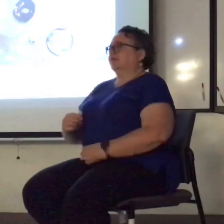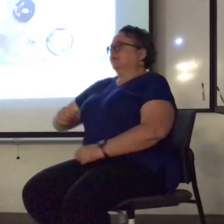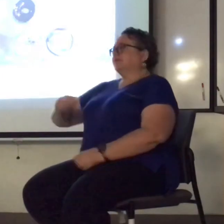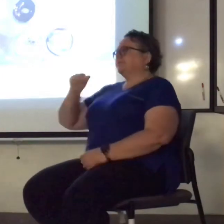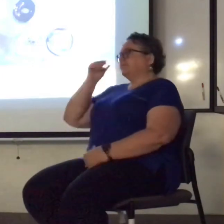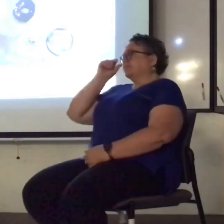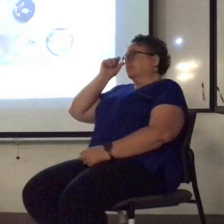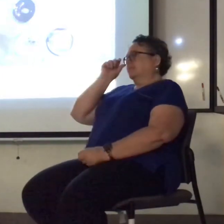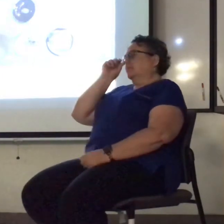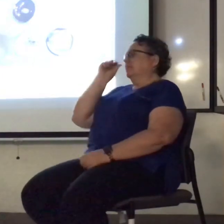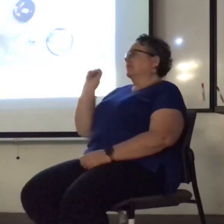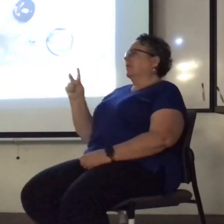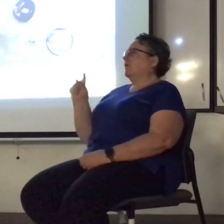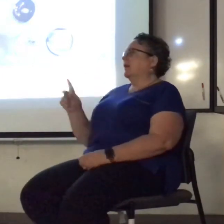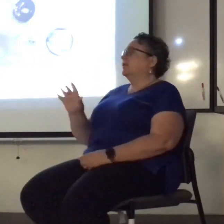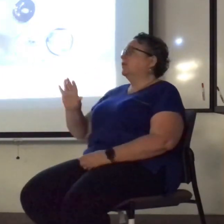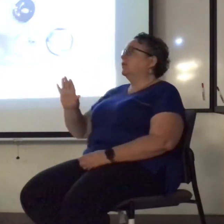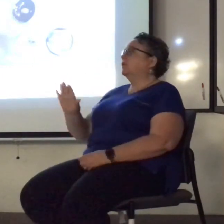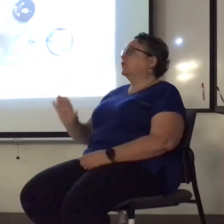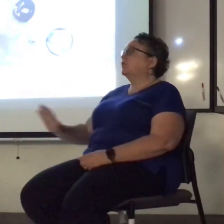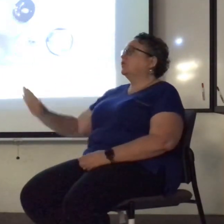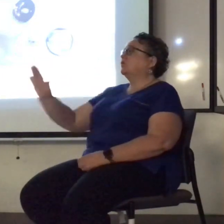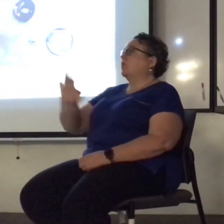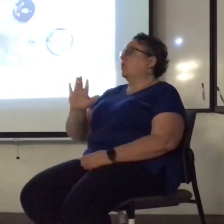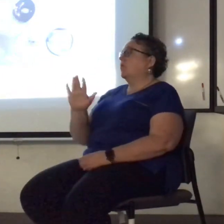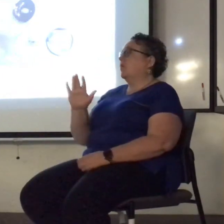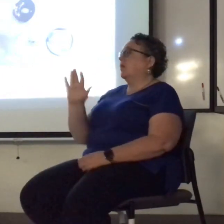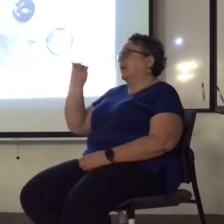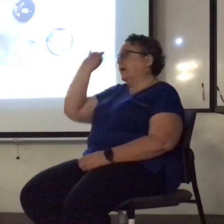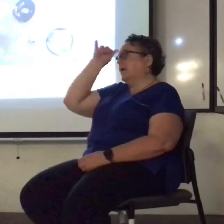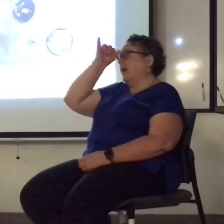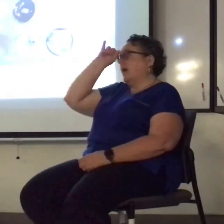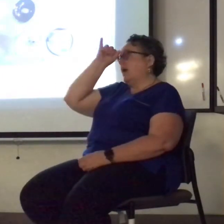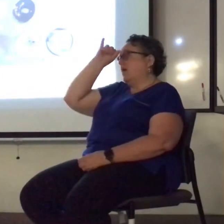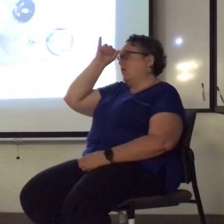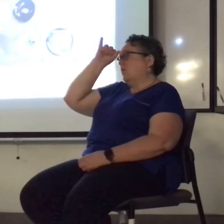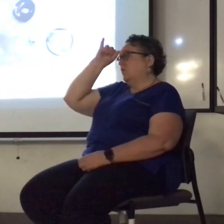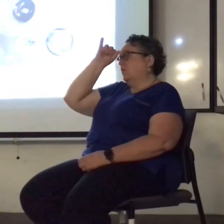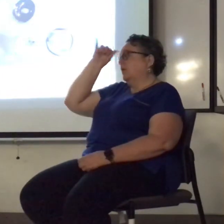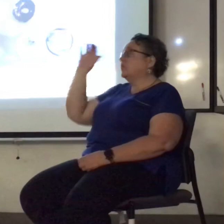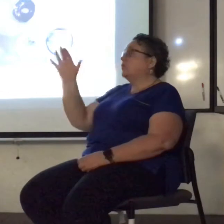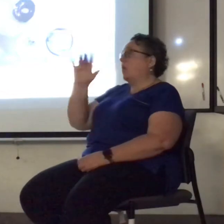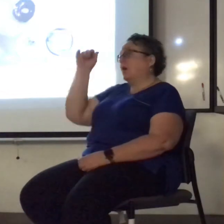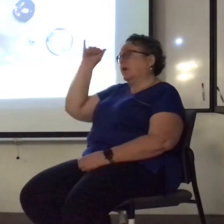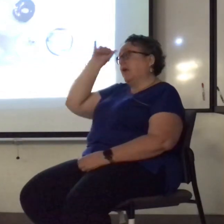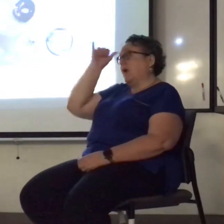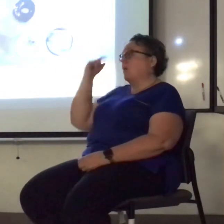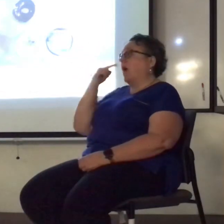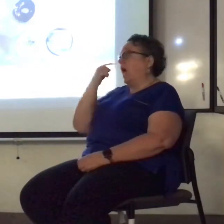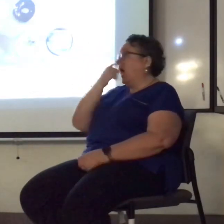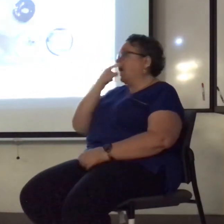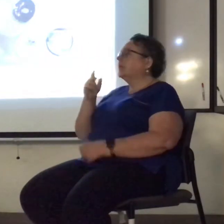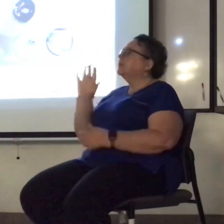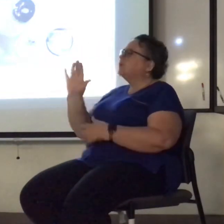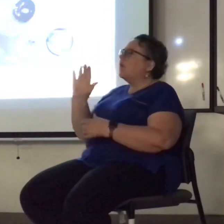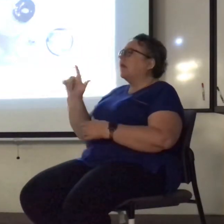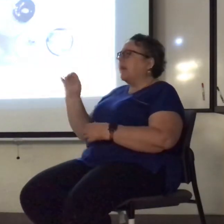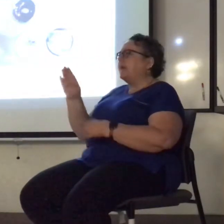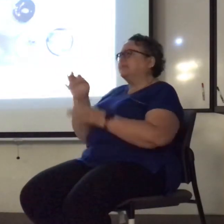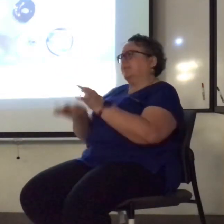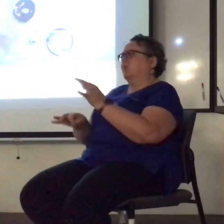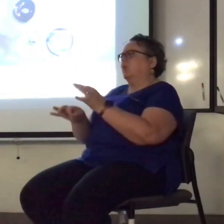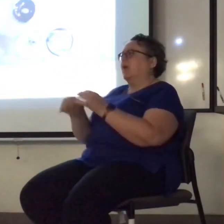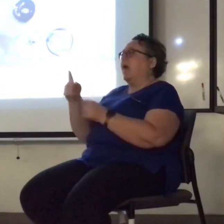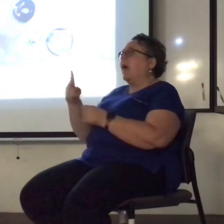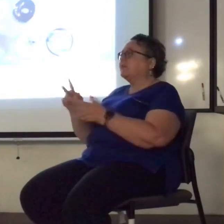This is what your eyeball should look like when you're done, and I gotta check you off. Basically, the lab is simple, like the brain lab. I have a little half sheet here, you need one